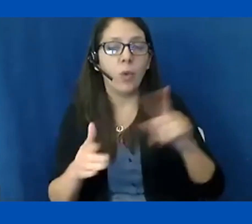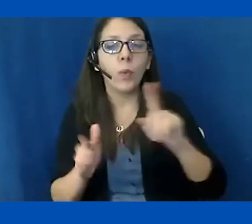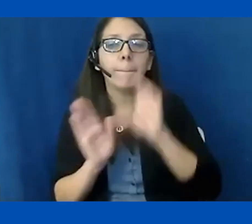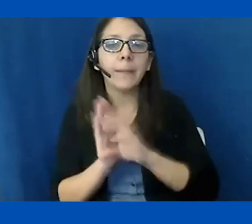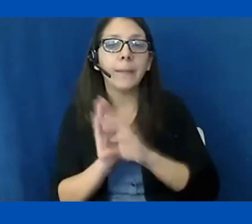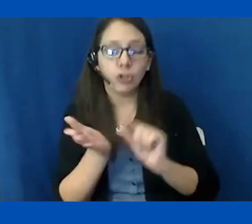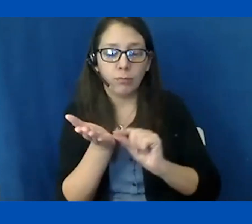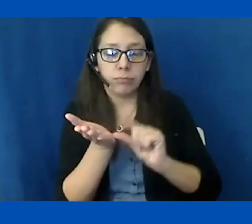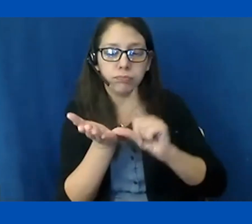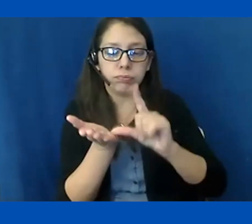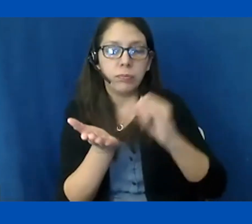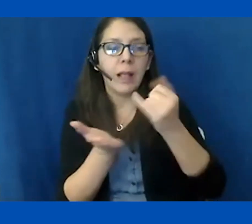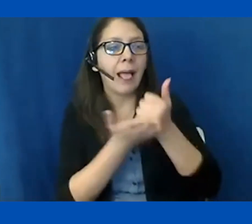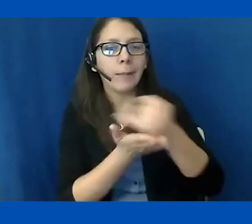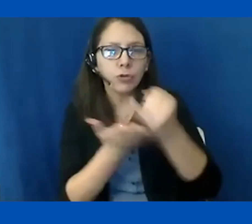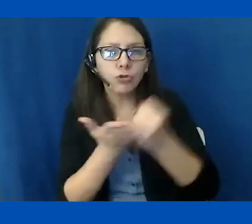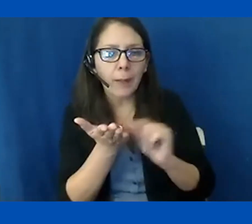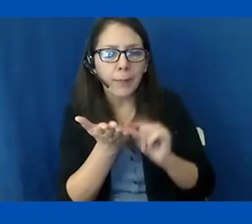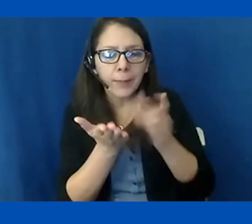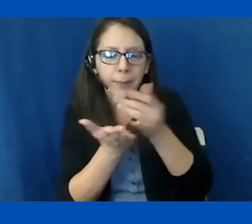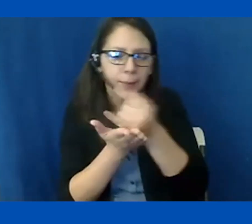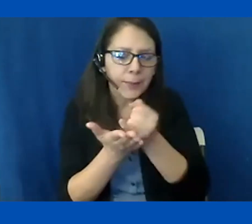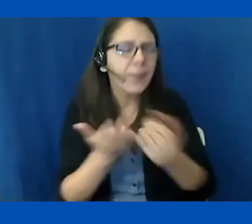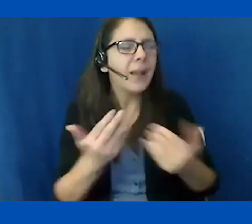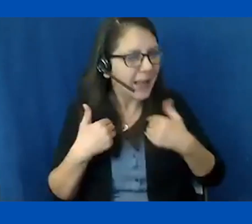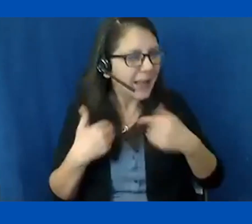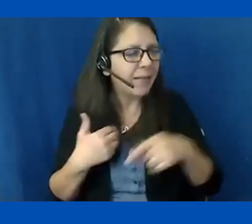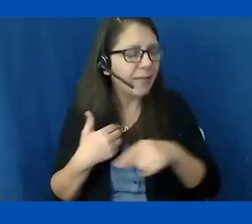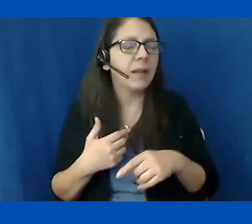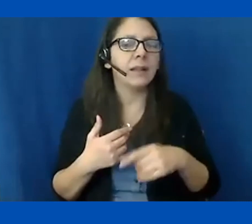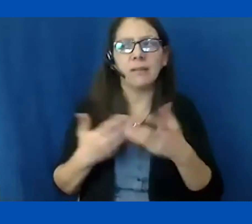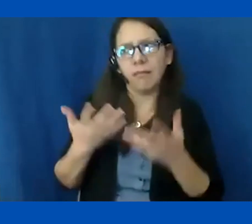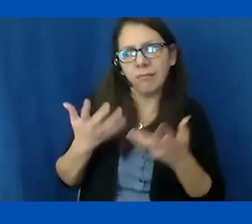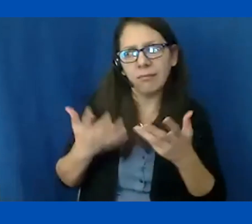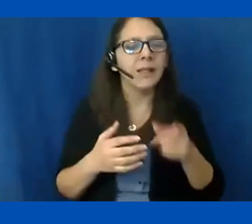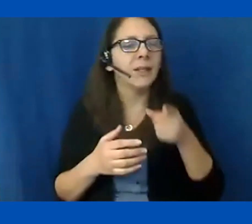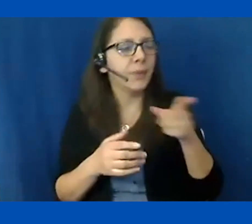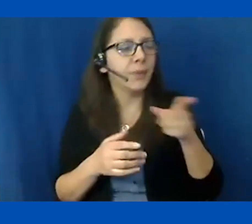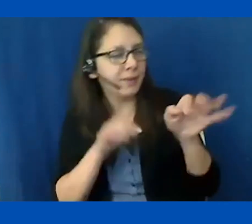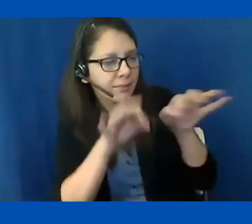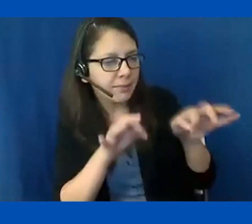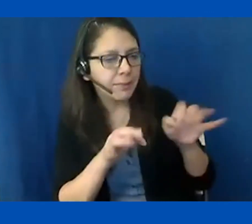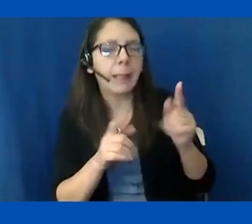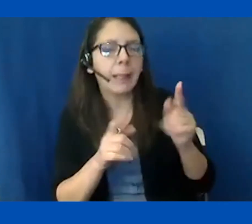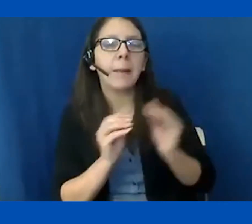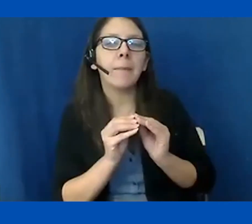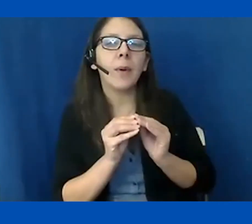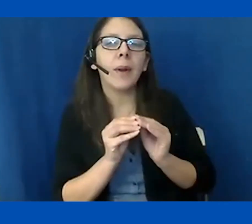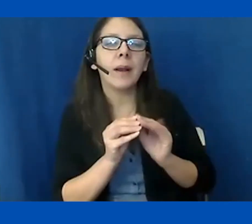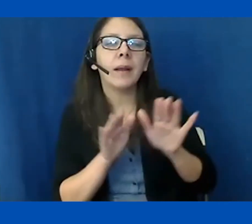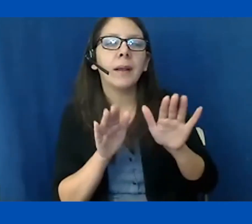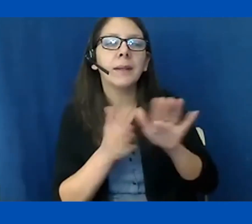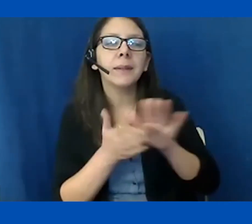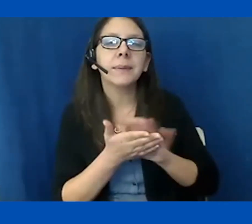I plan to do it, you know? And by you just describing nonchalantly how it can happen, that is one way